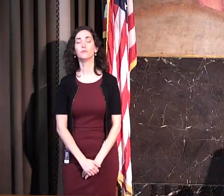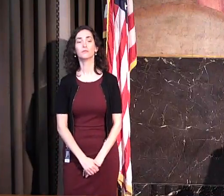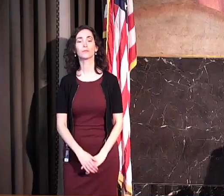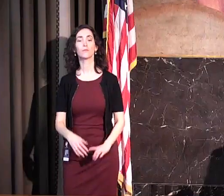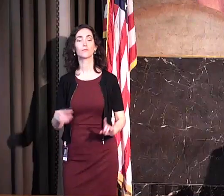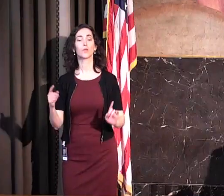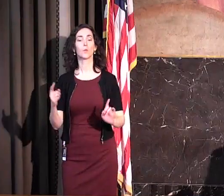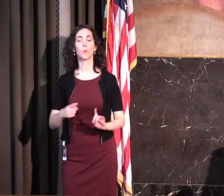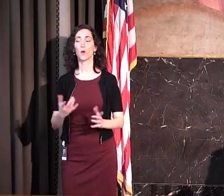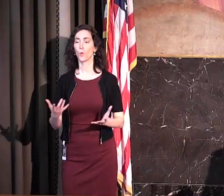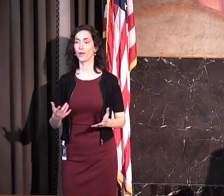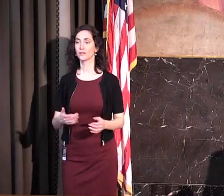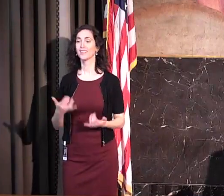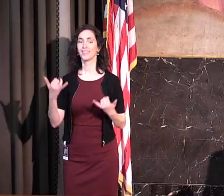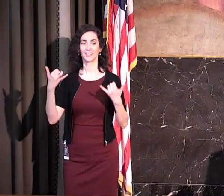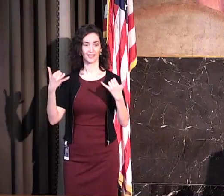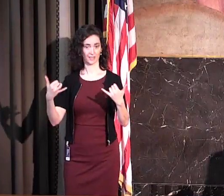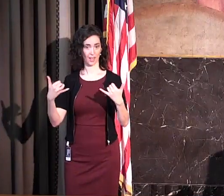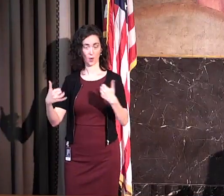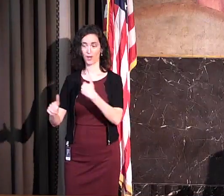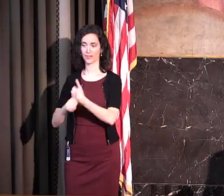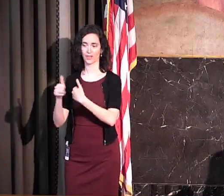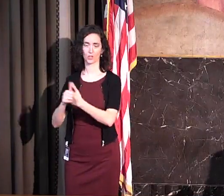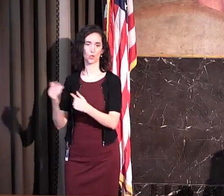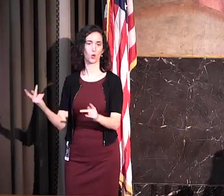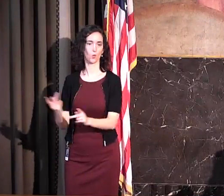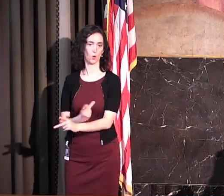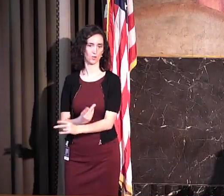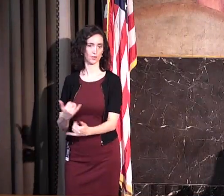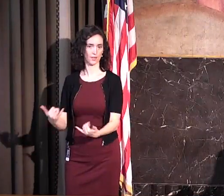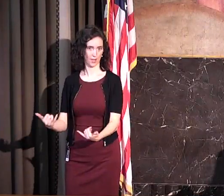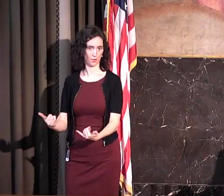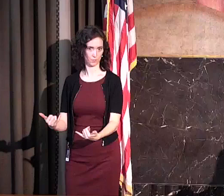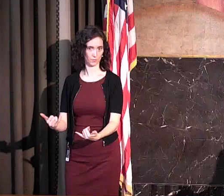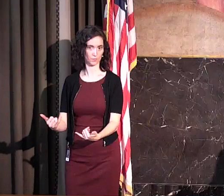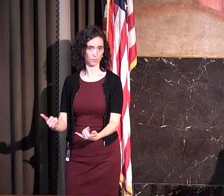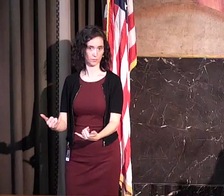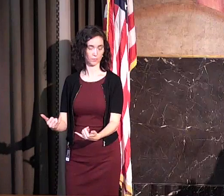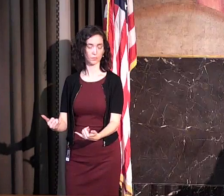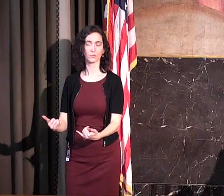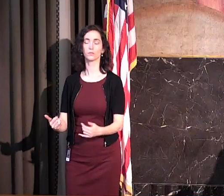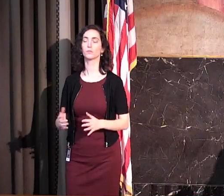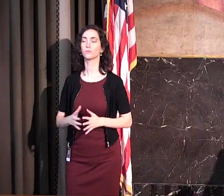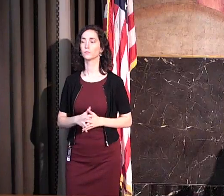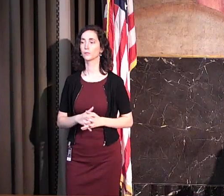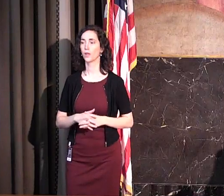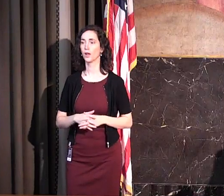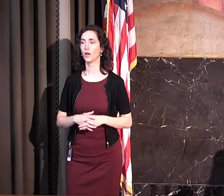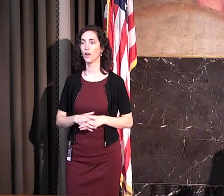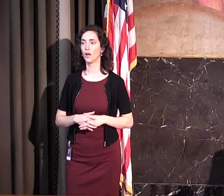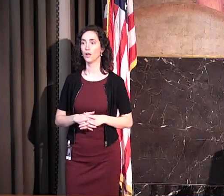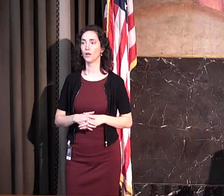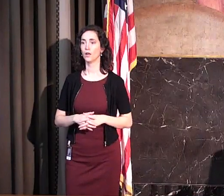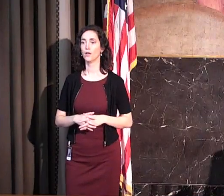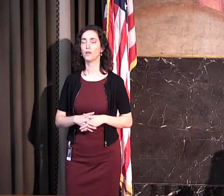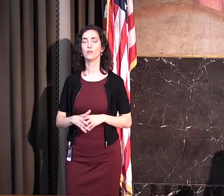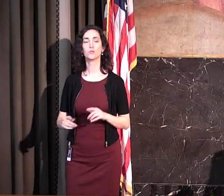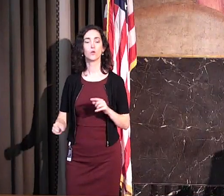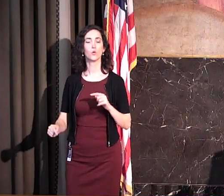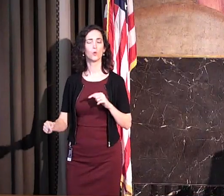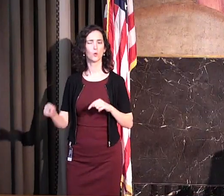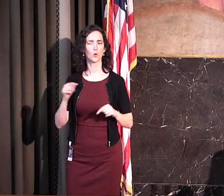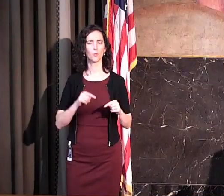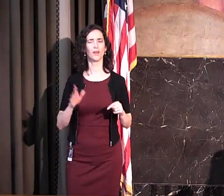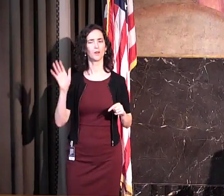Because the risk is higher right now in Louisiana, I want to come back to some